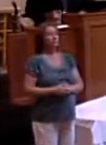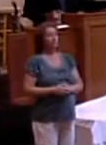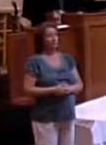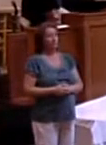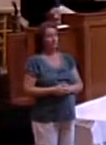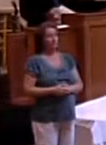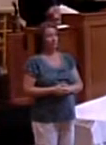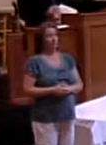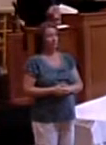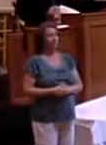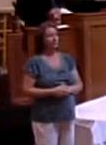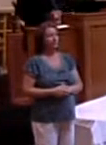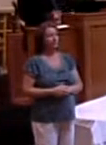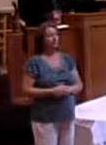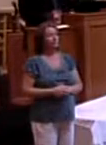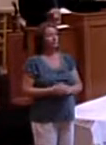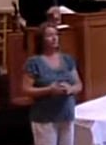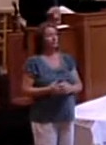over there.